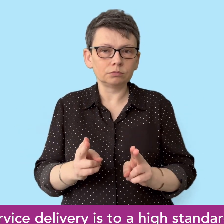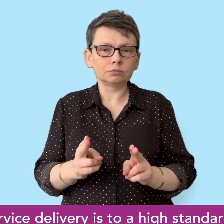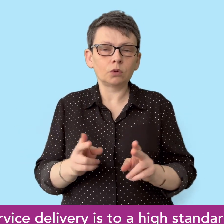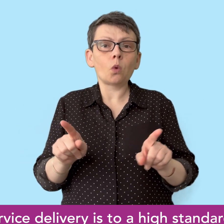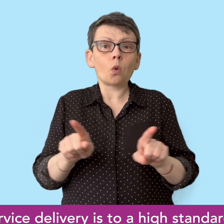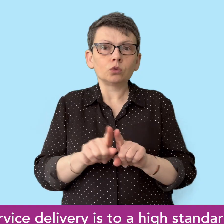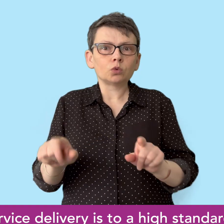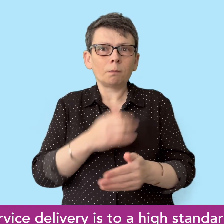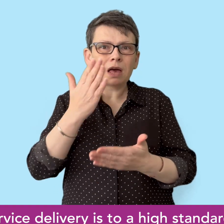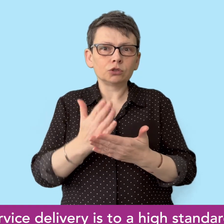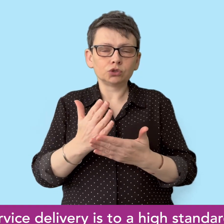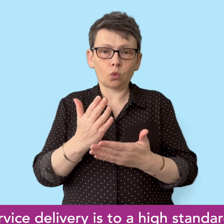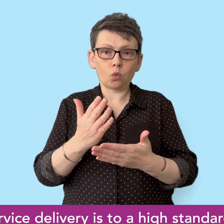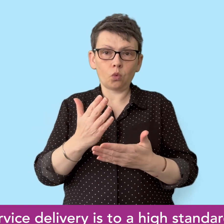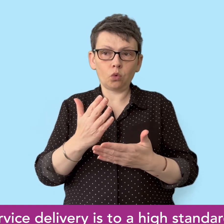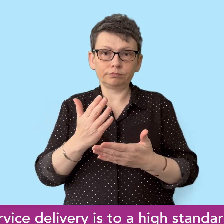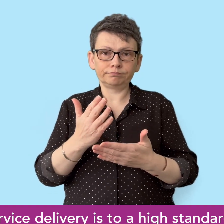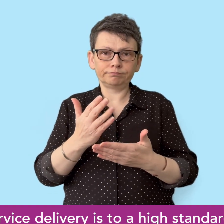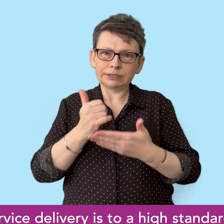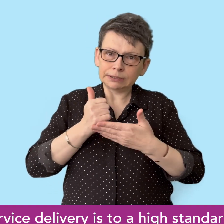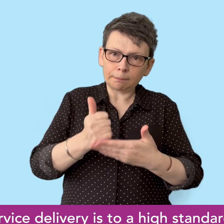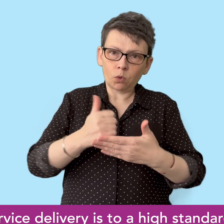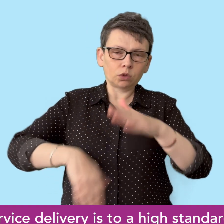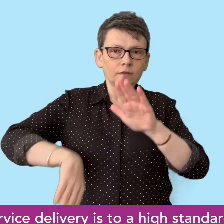and impact is maximised,